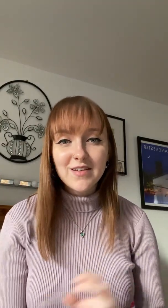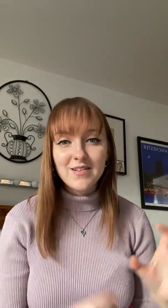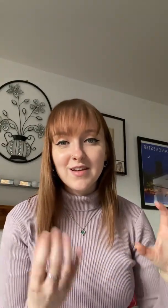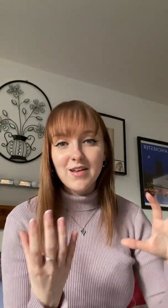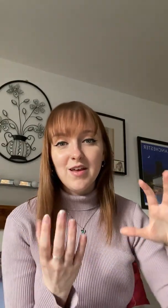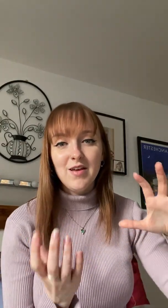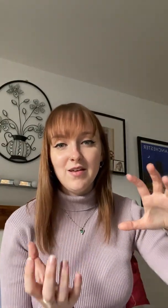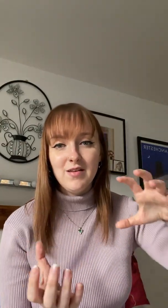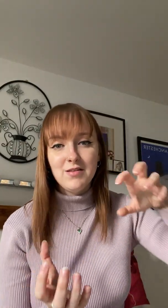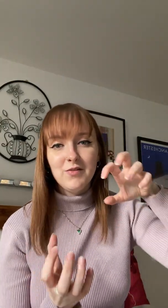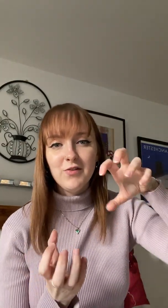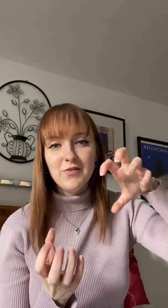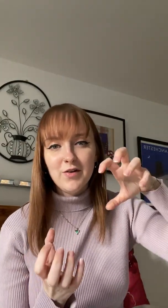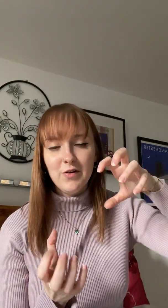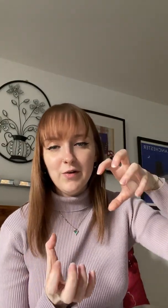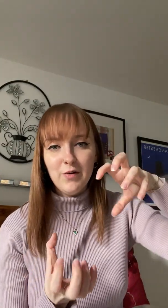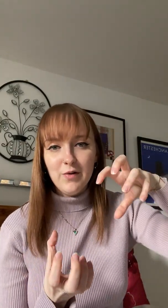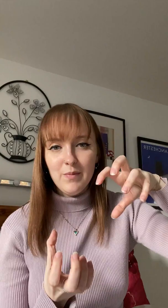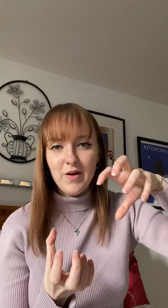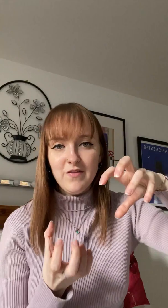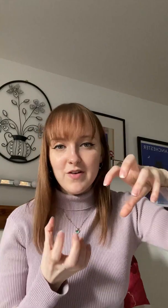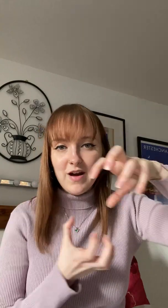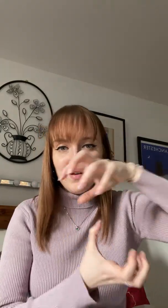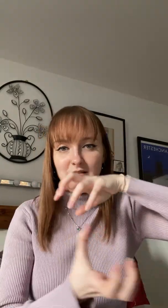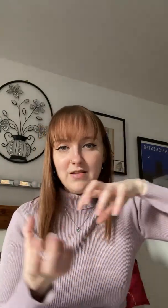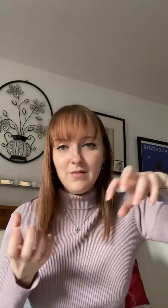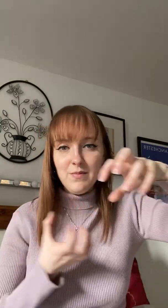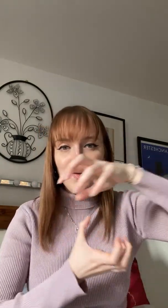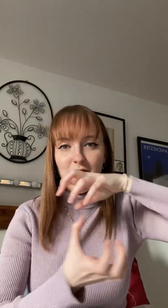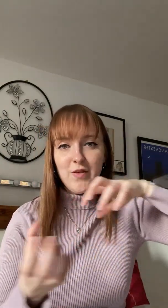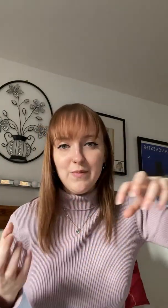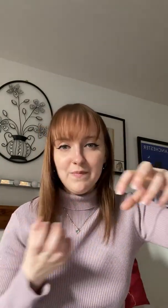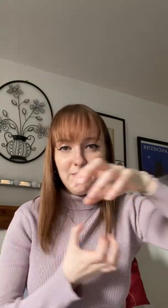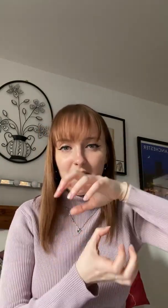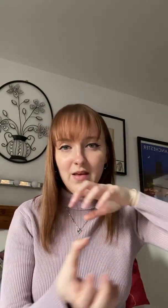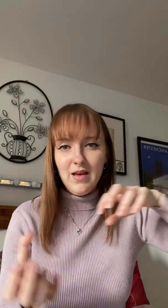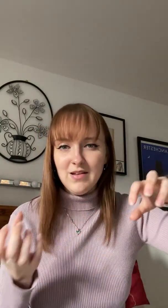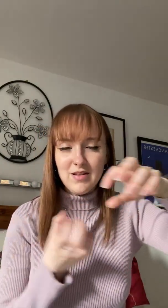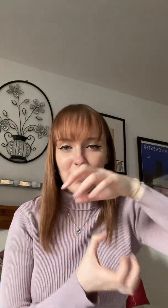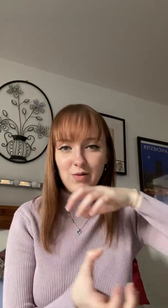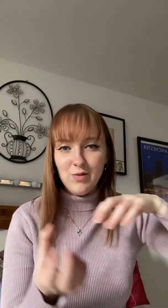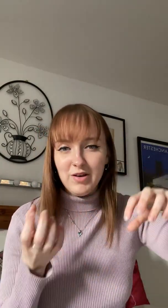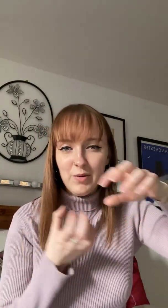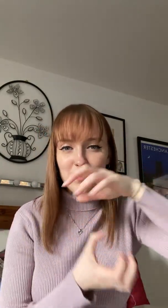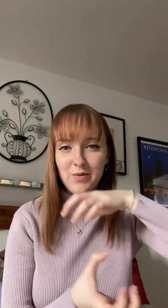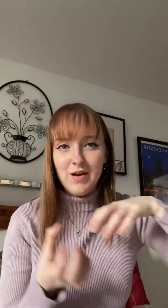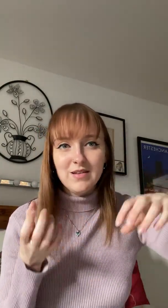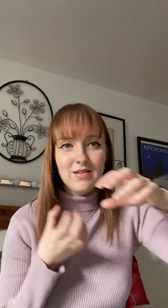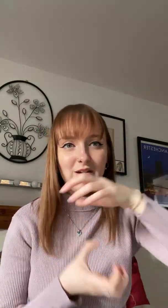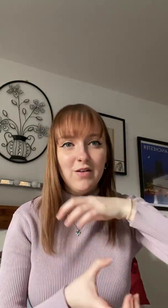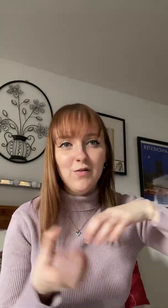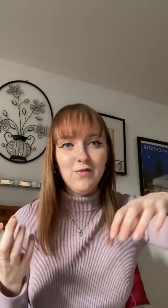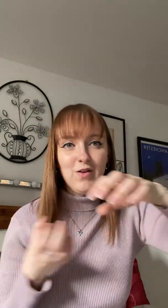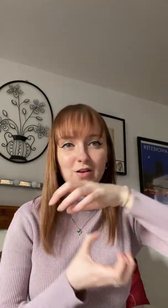Confused, you sort of claw both your hands and move them in circles, like opposite ways. So